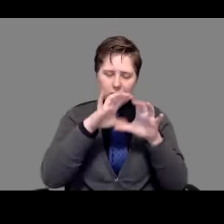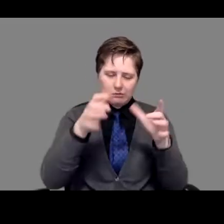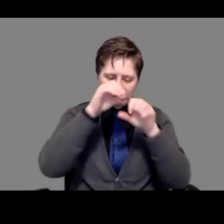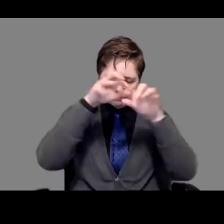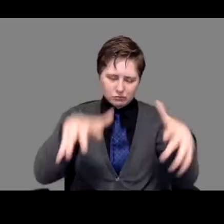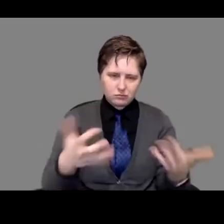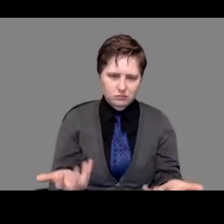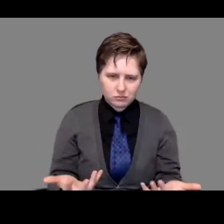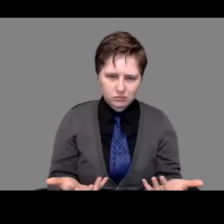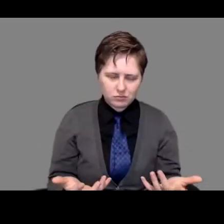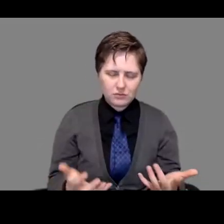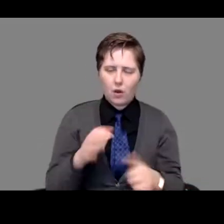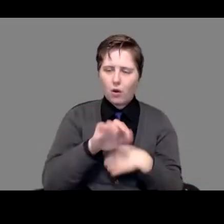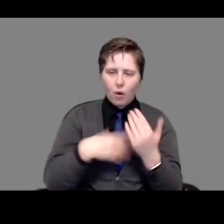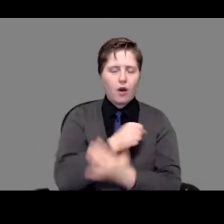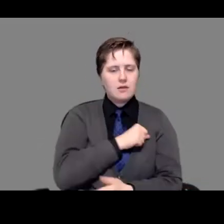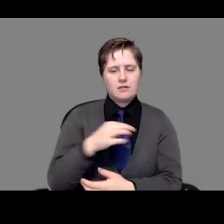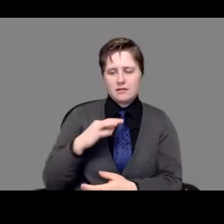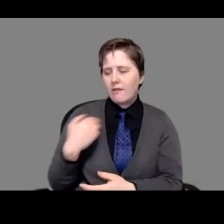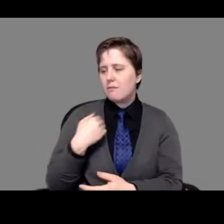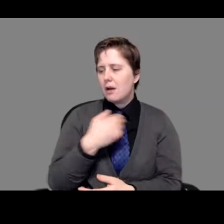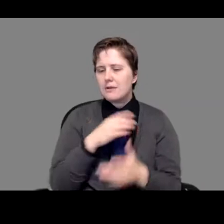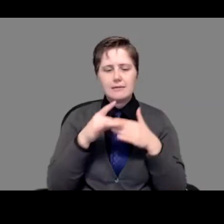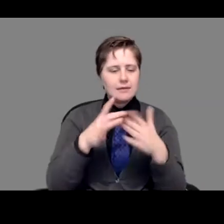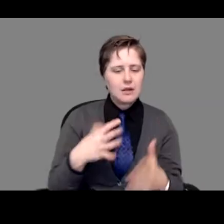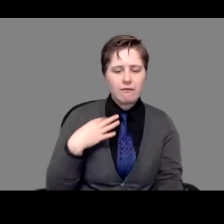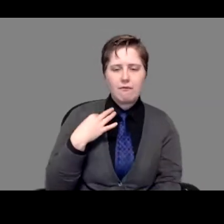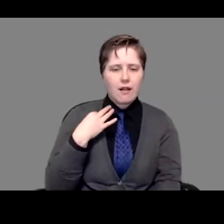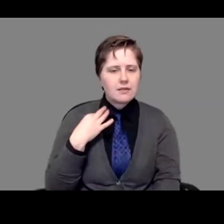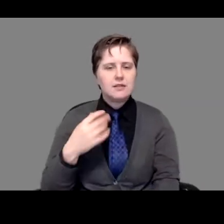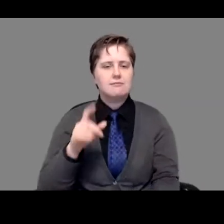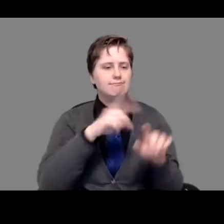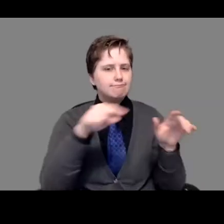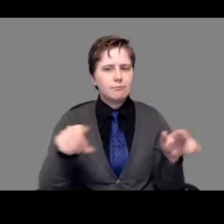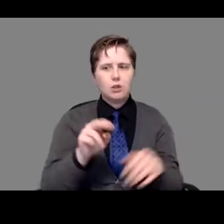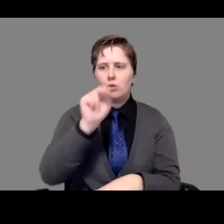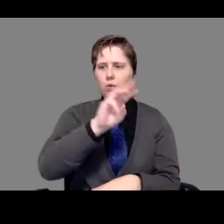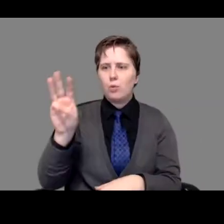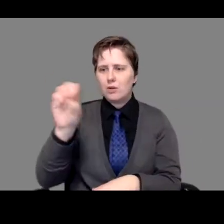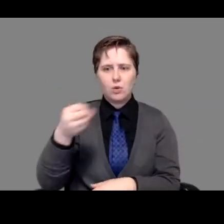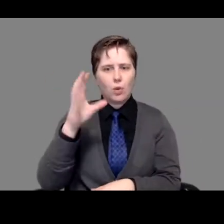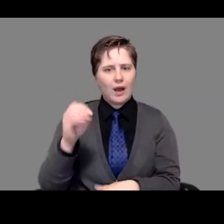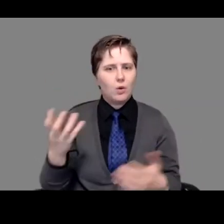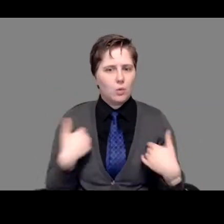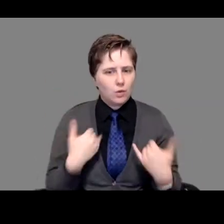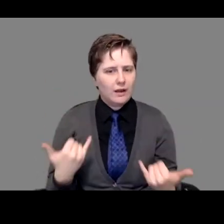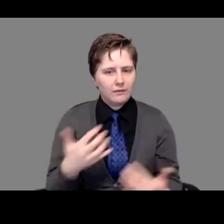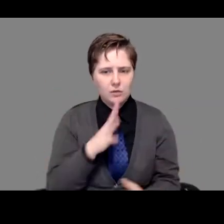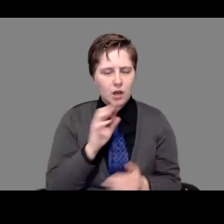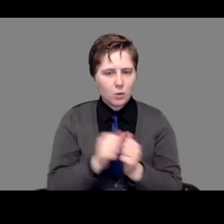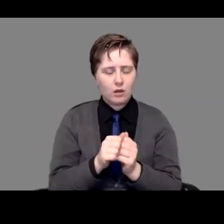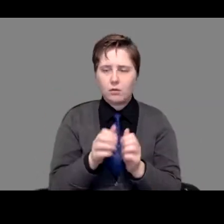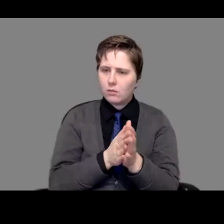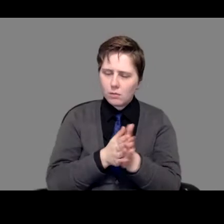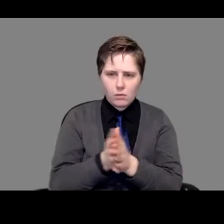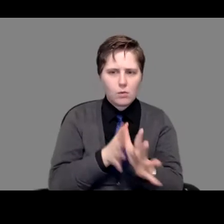the staff members or leaders or volunteers at cultural organizations in Northwest Ohio that I've talked to are just ferociously